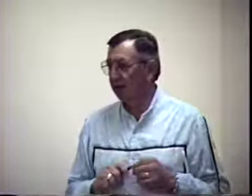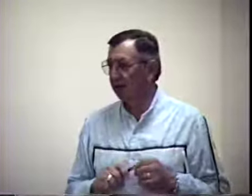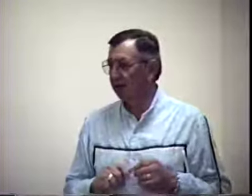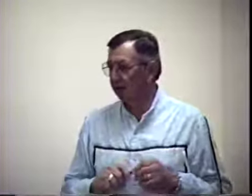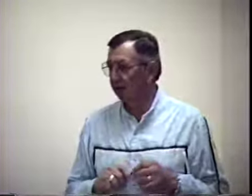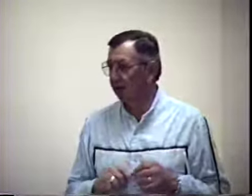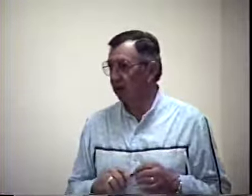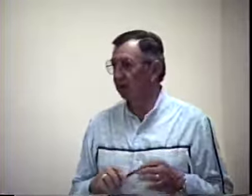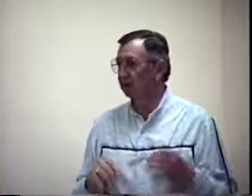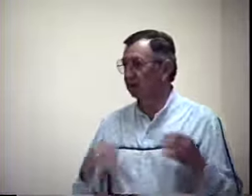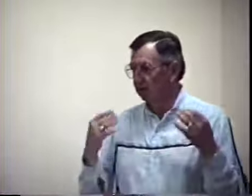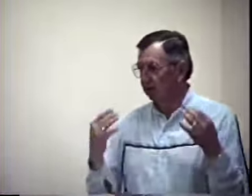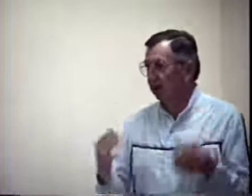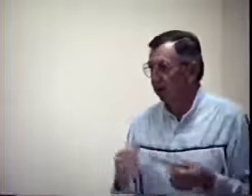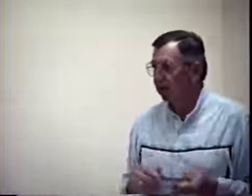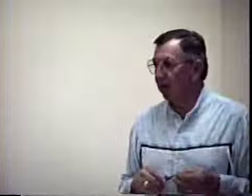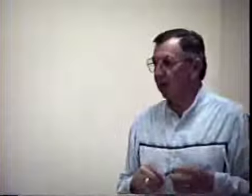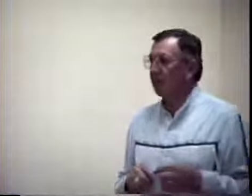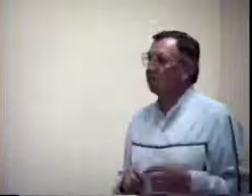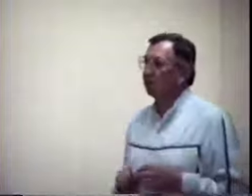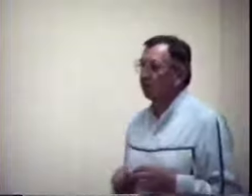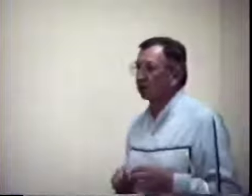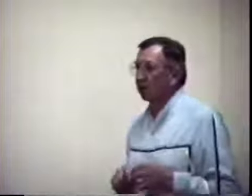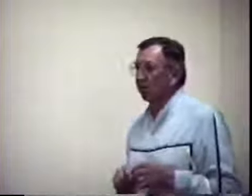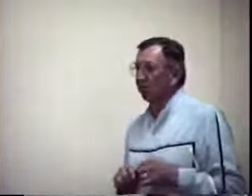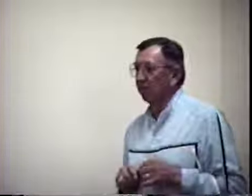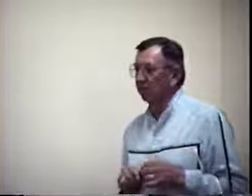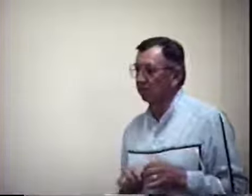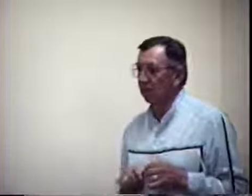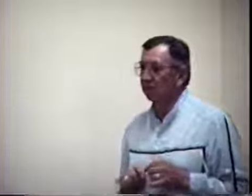and still be able to pick it up in the story form, like